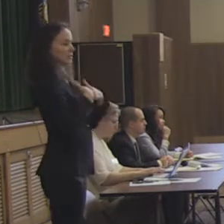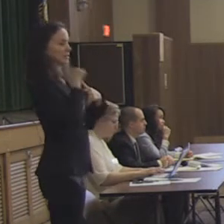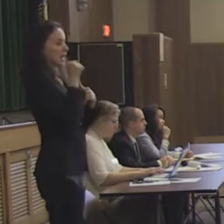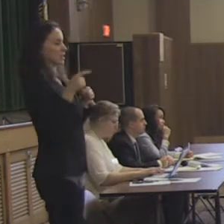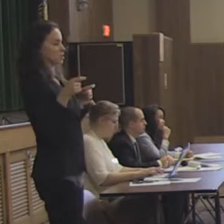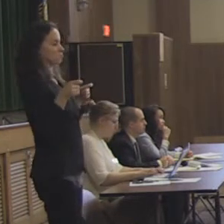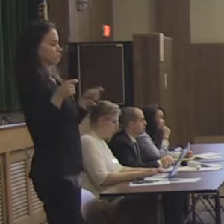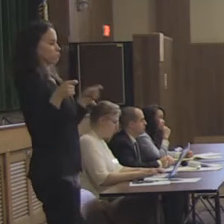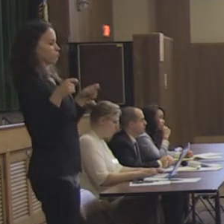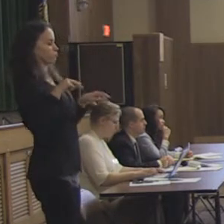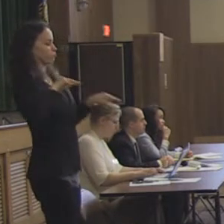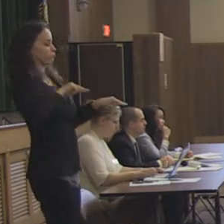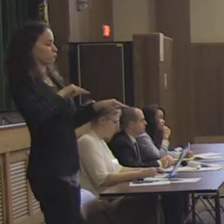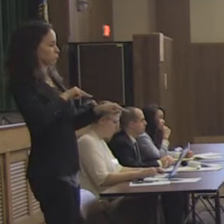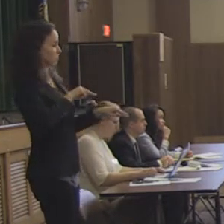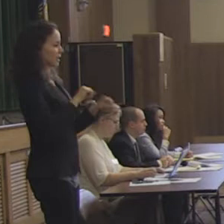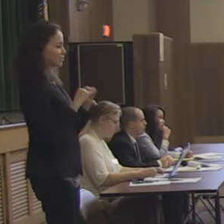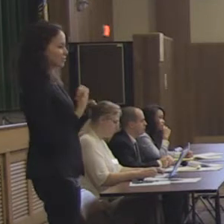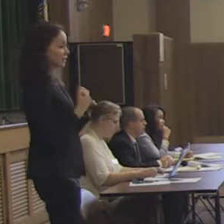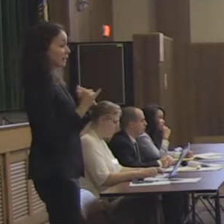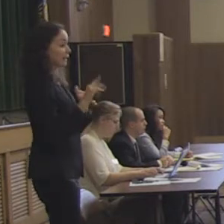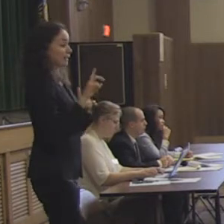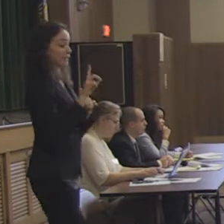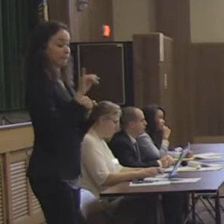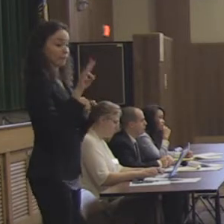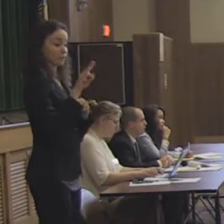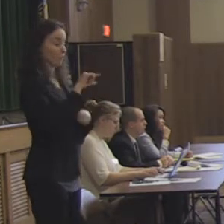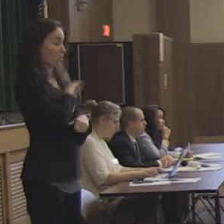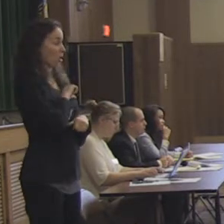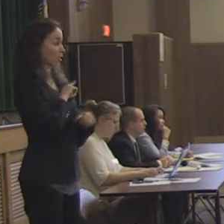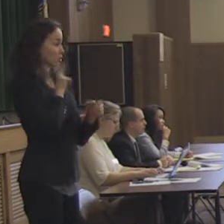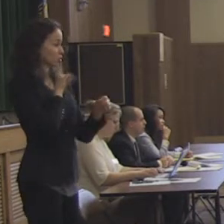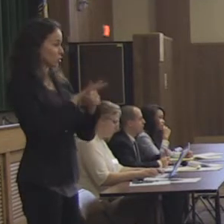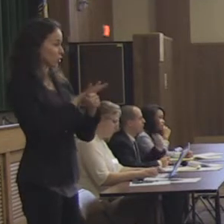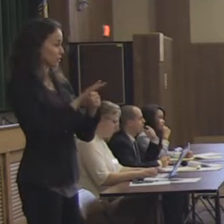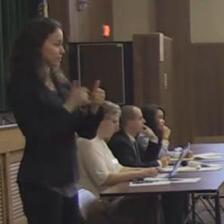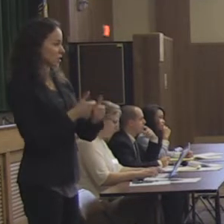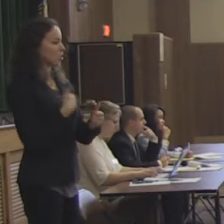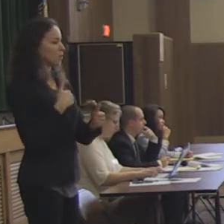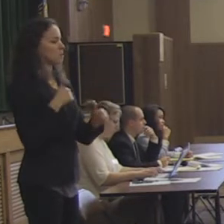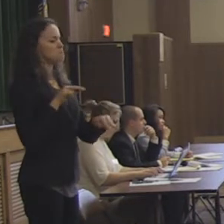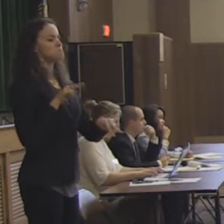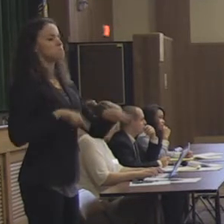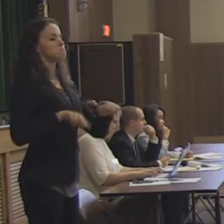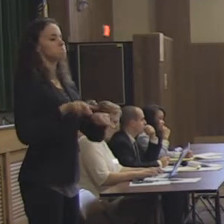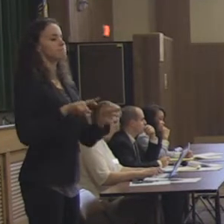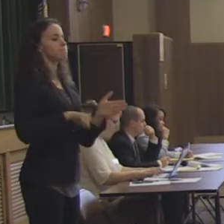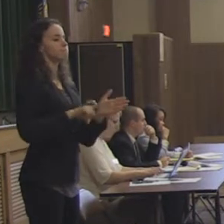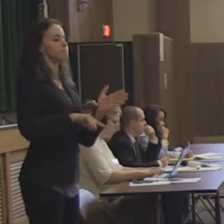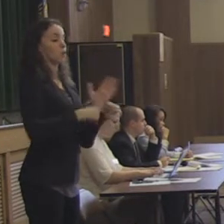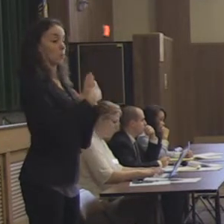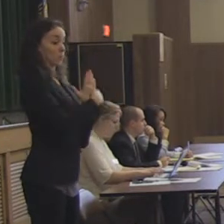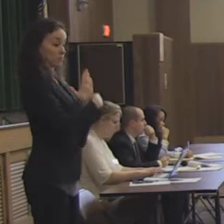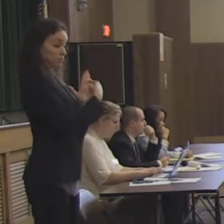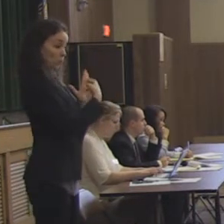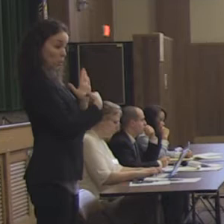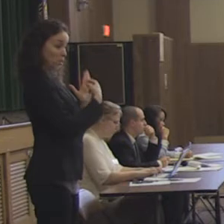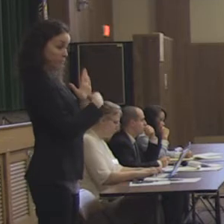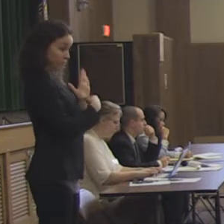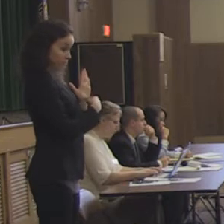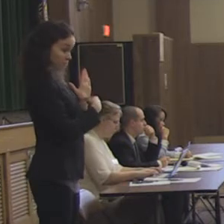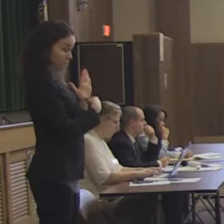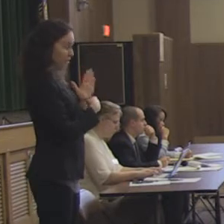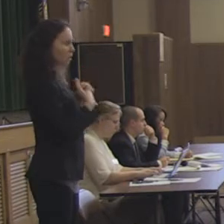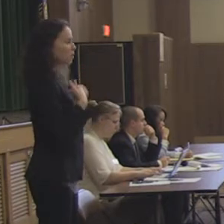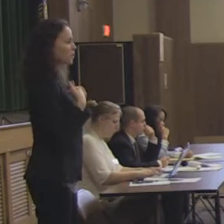it's not like the Division of Quality Assurance that's going out there to make sure that all the regulations are met. We're going out there